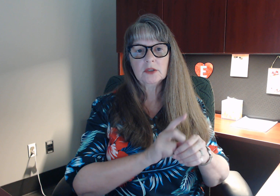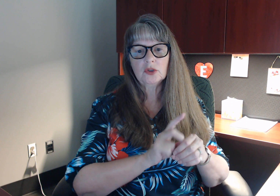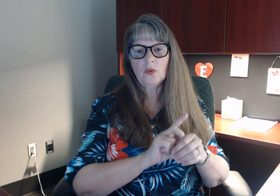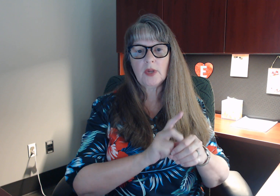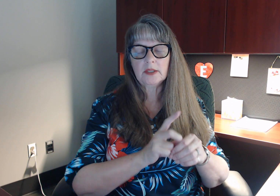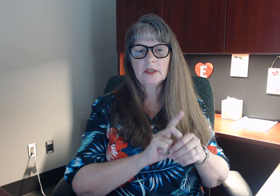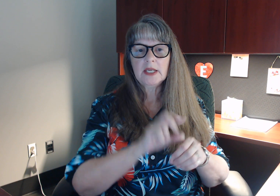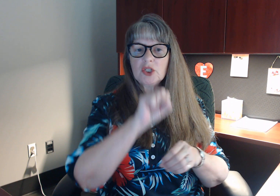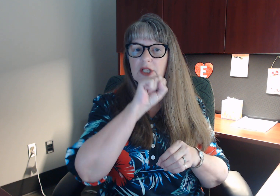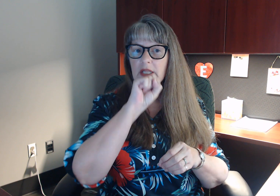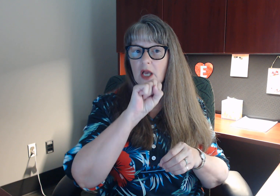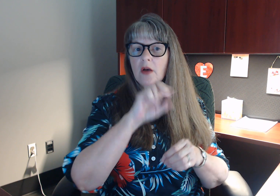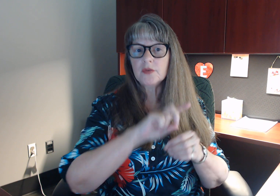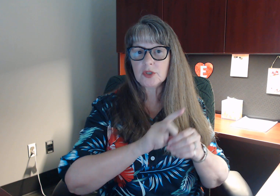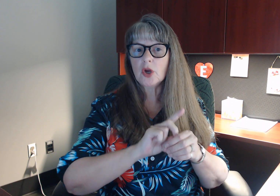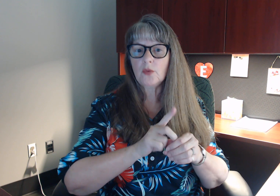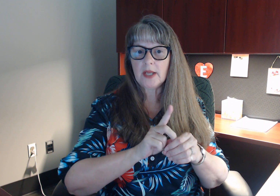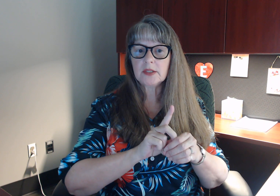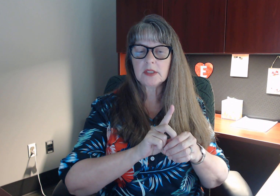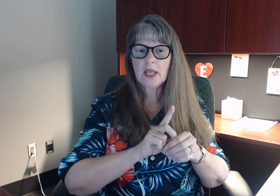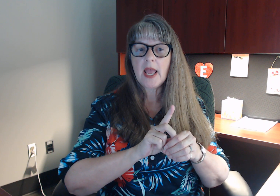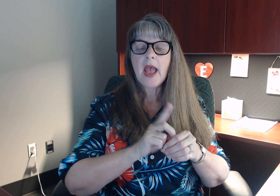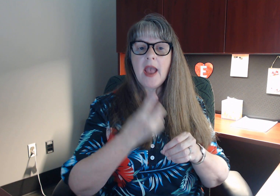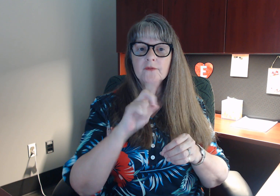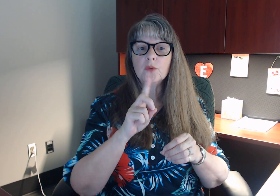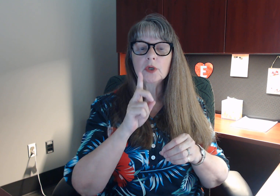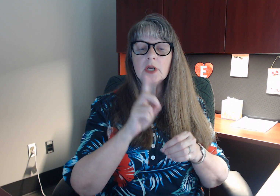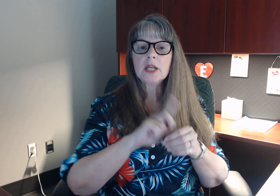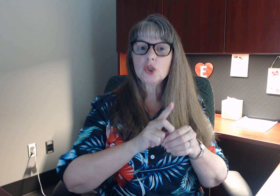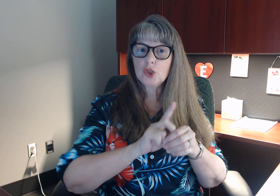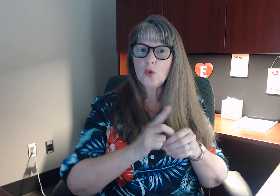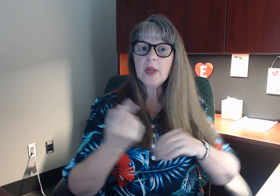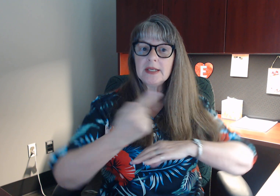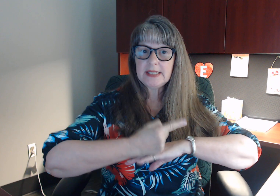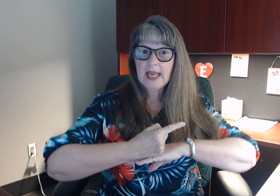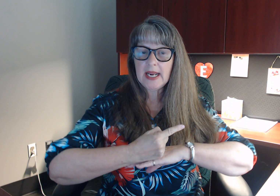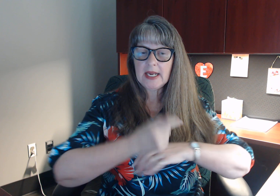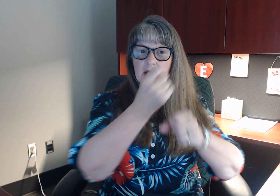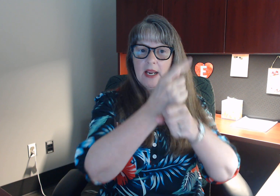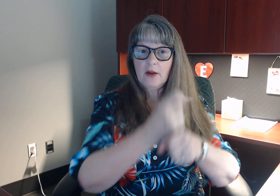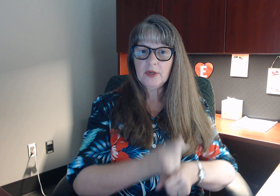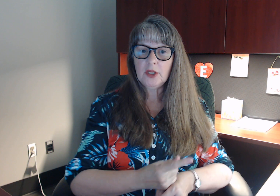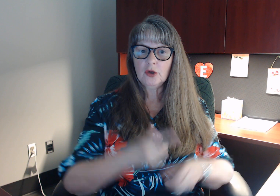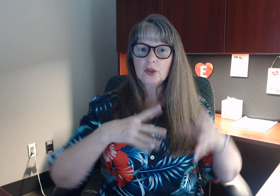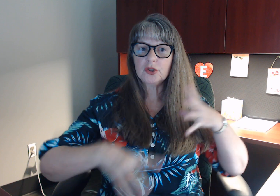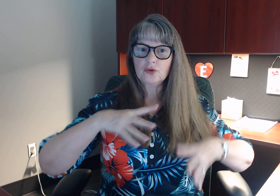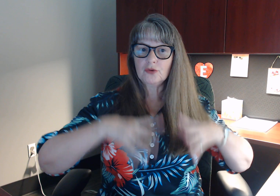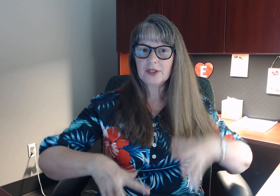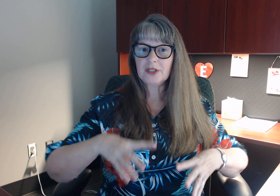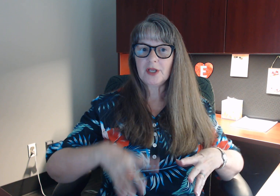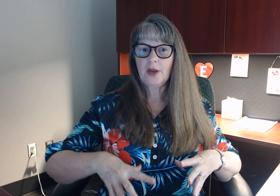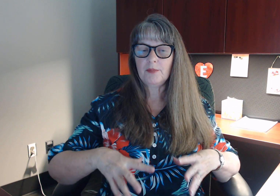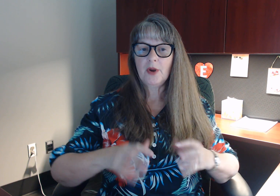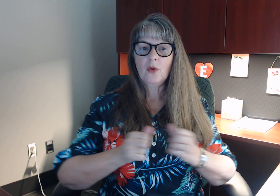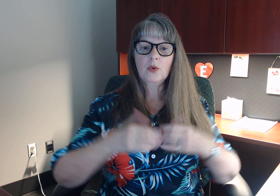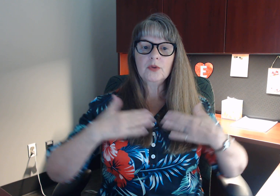donut. She loves donuts. And for donut day, every year she dresses up with a